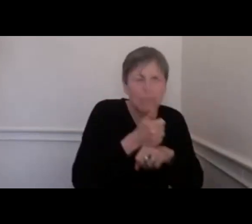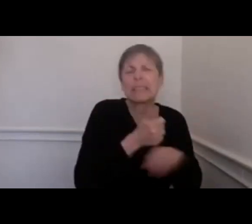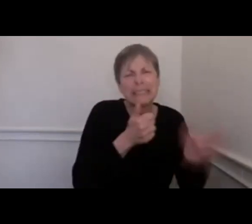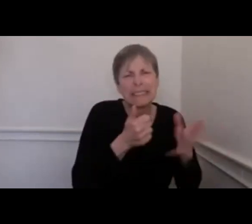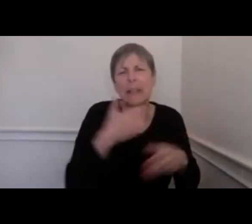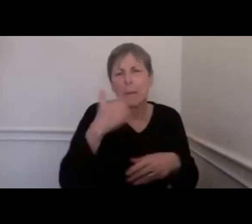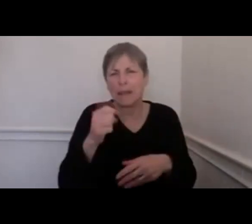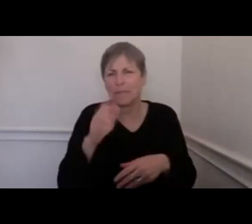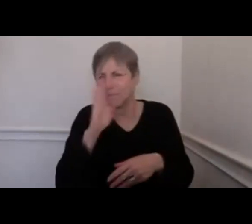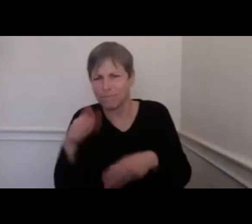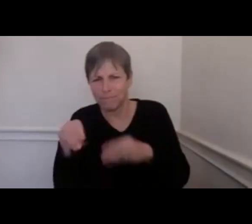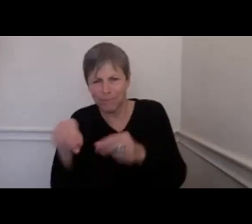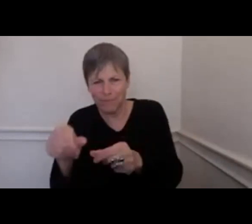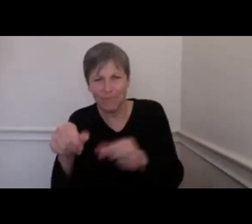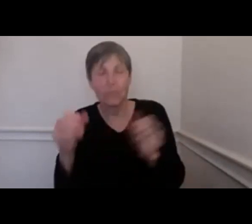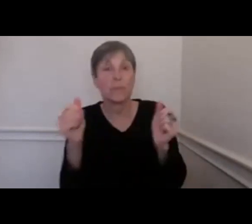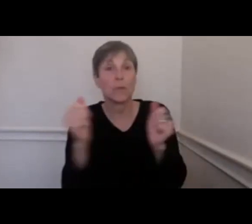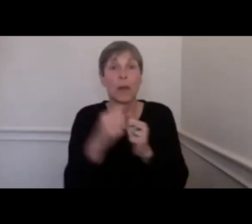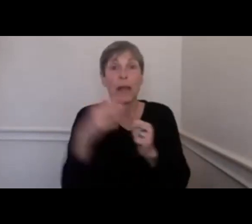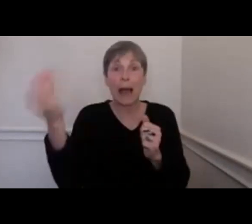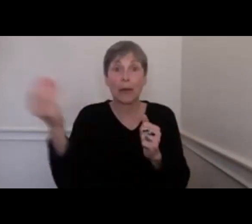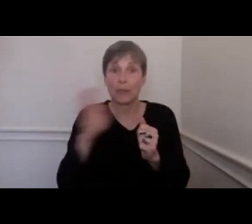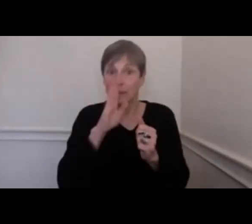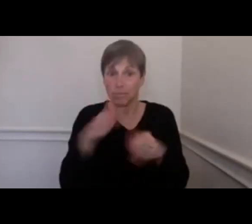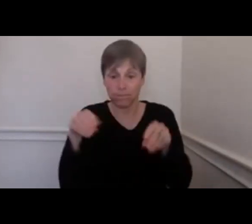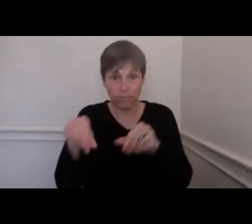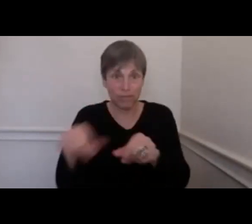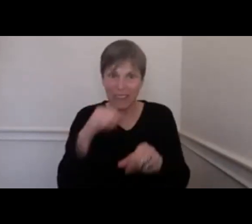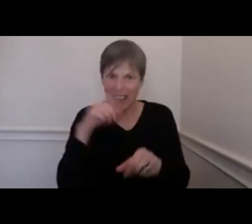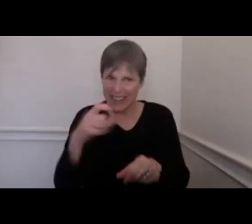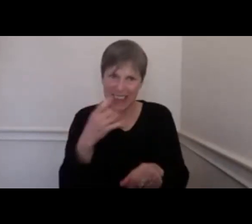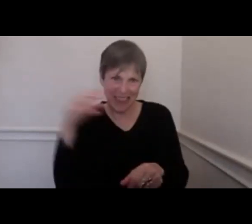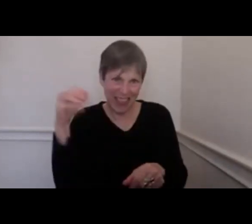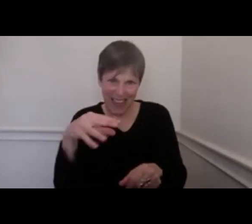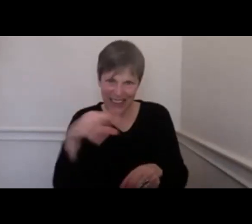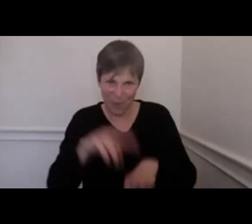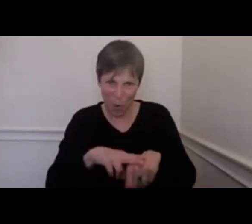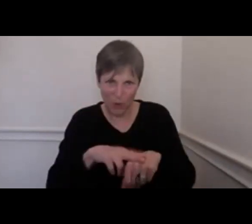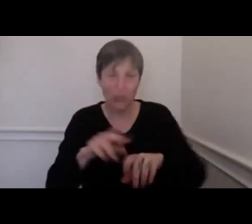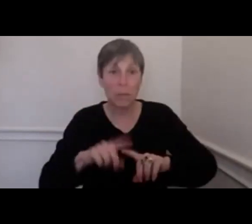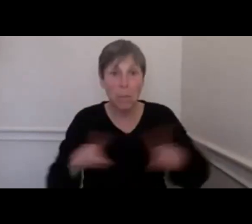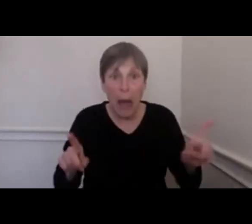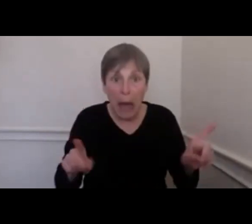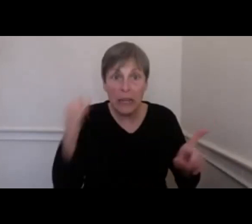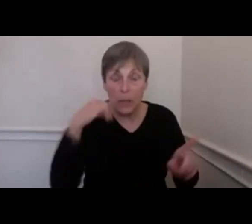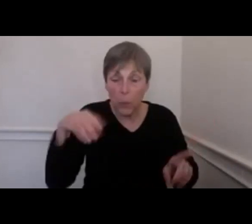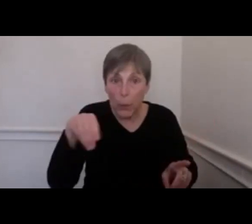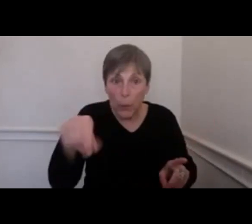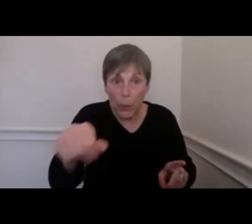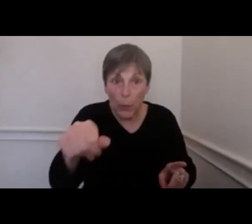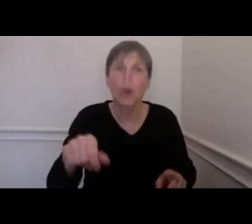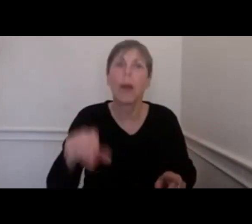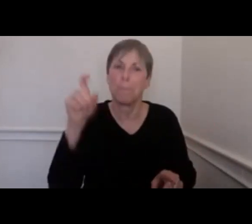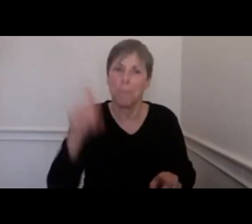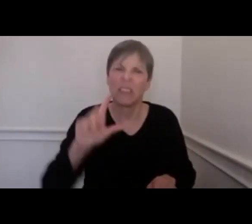need a light. A la, you don't need a seed starting setup. But the con is you're committing to thinning and also a